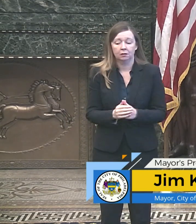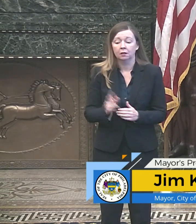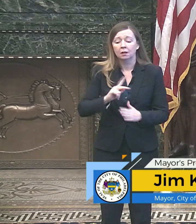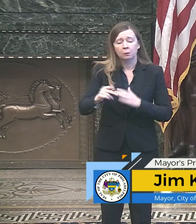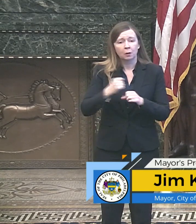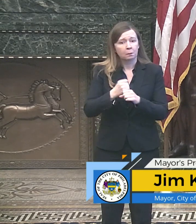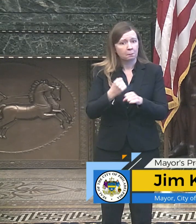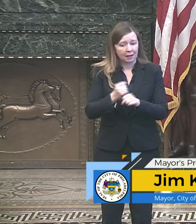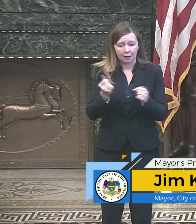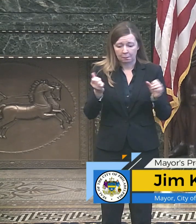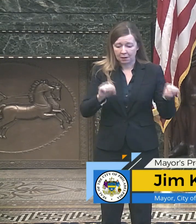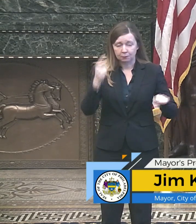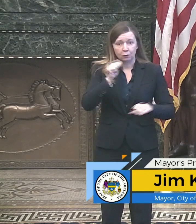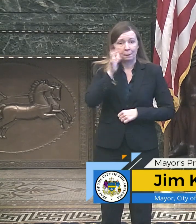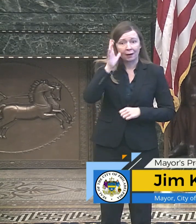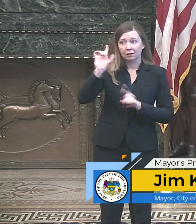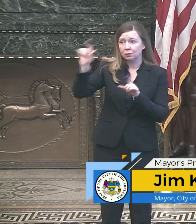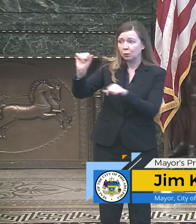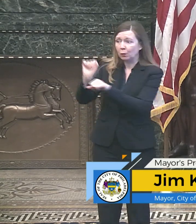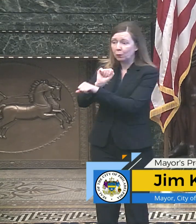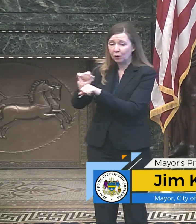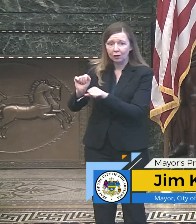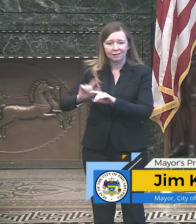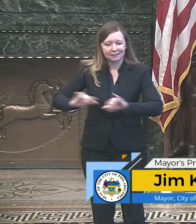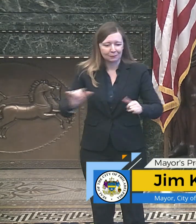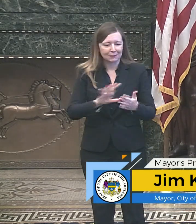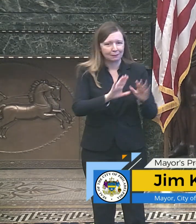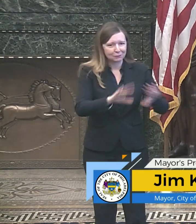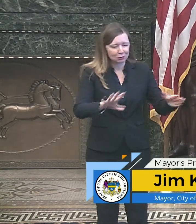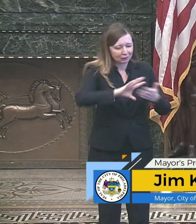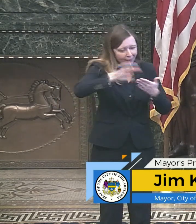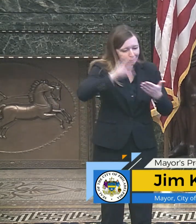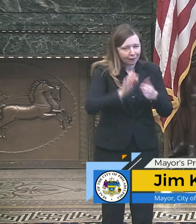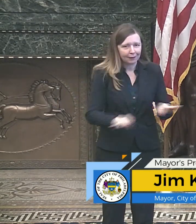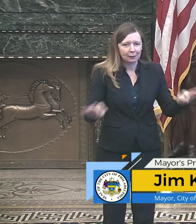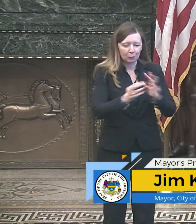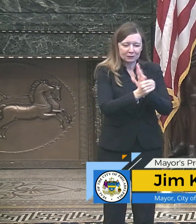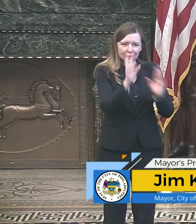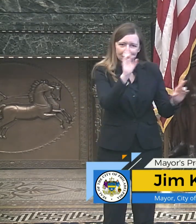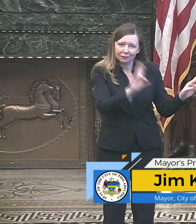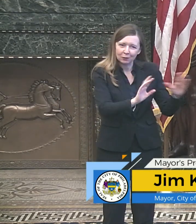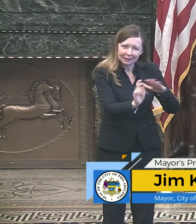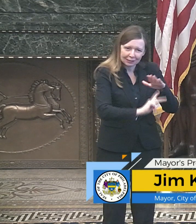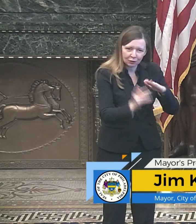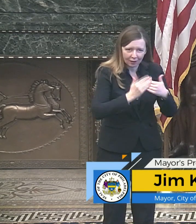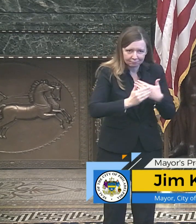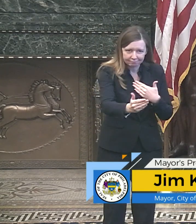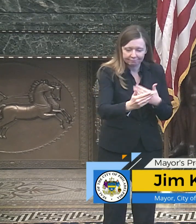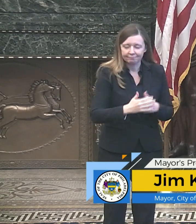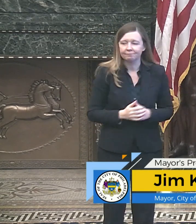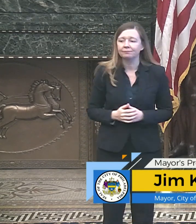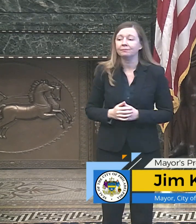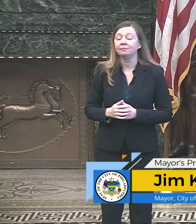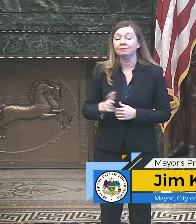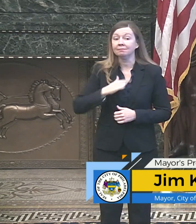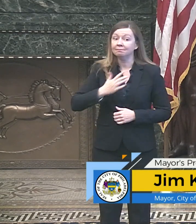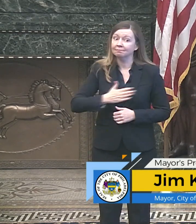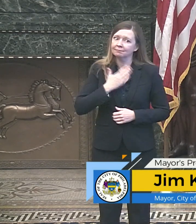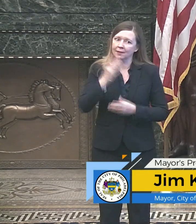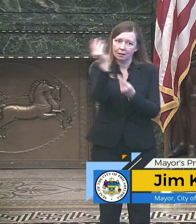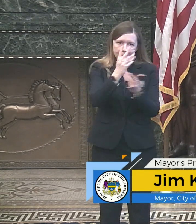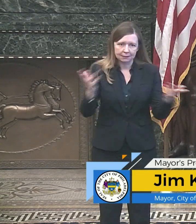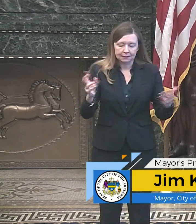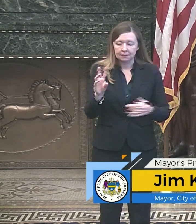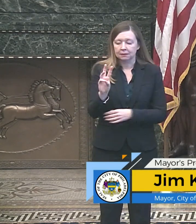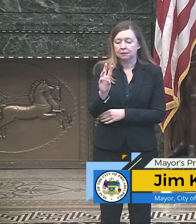parents to go to work while their children learn important skills that prepare them for kindergarten and beyond. So I'm extremely pleased to share that the